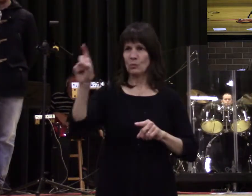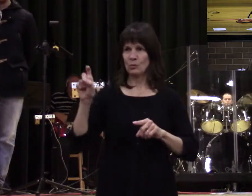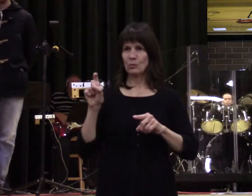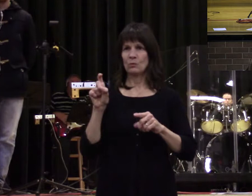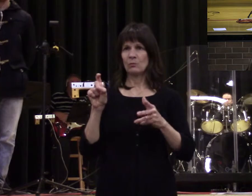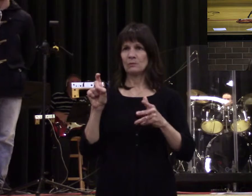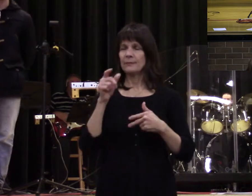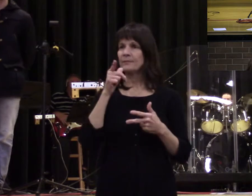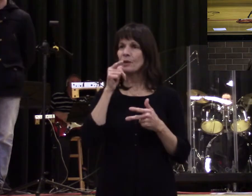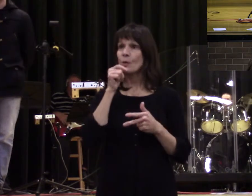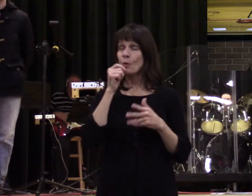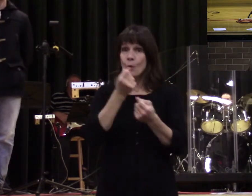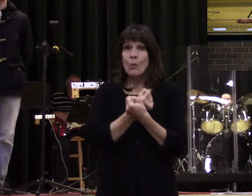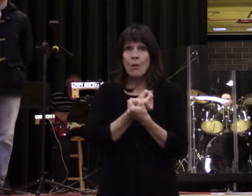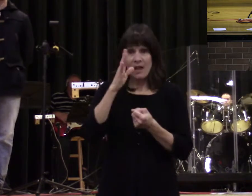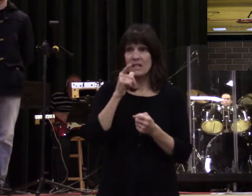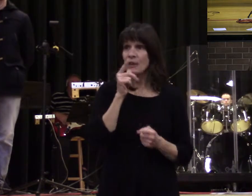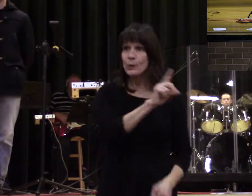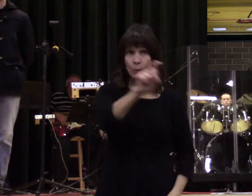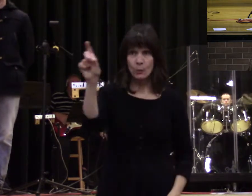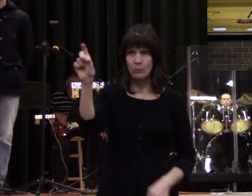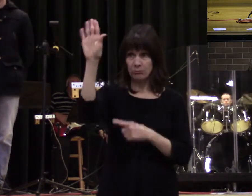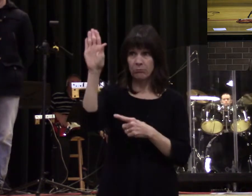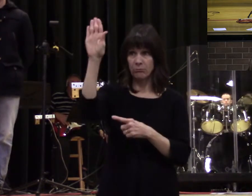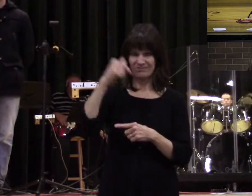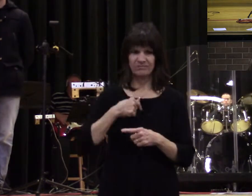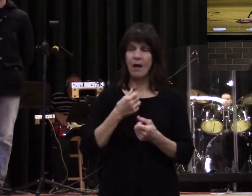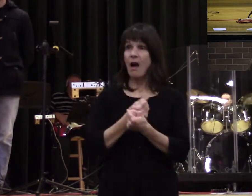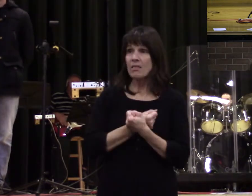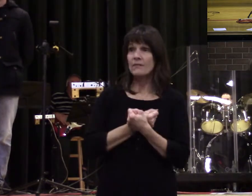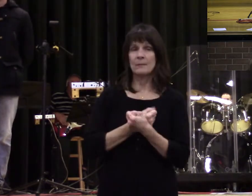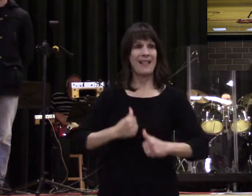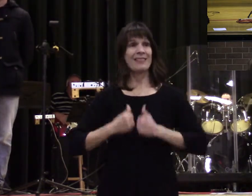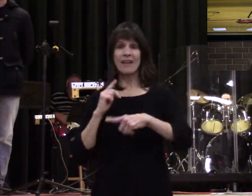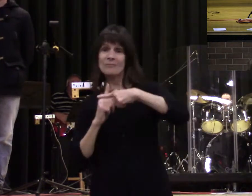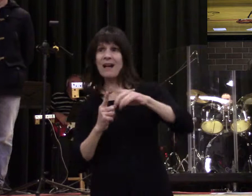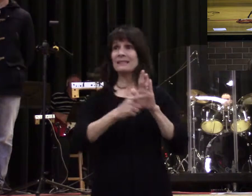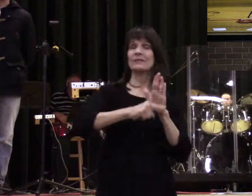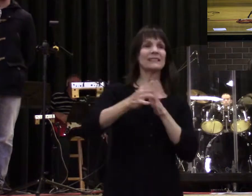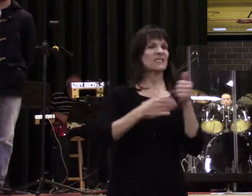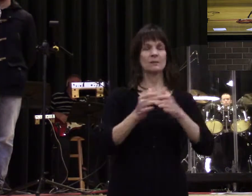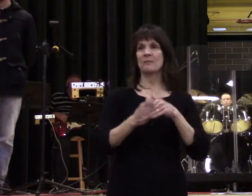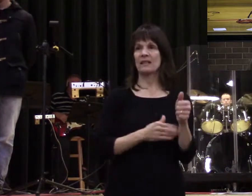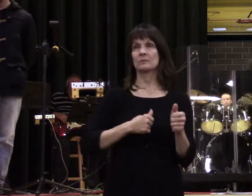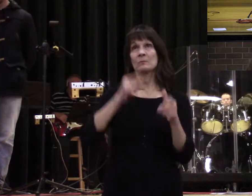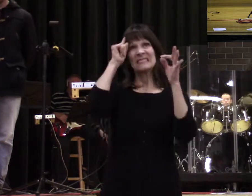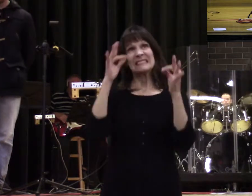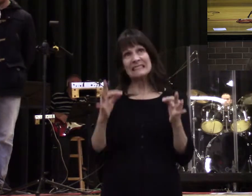God? I love God. You know, for better, for worse, I'm definitely not